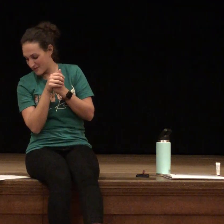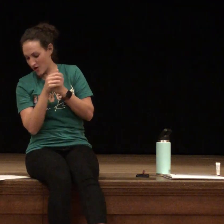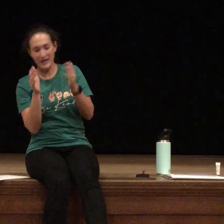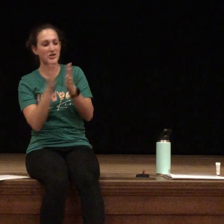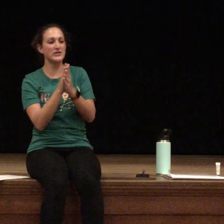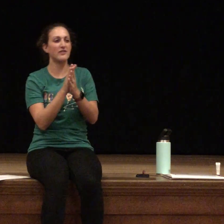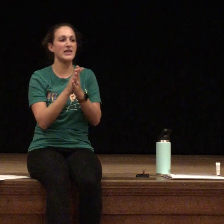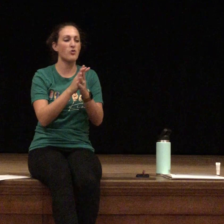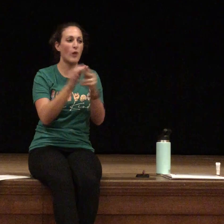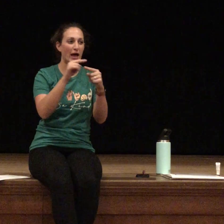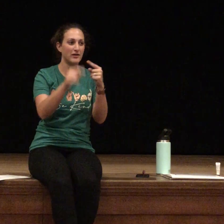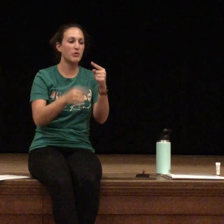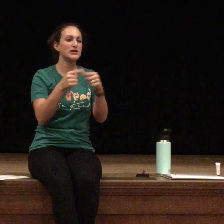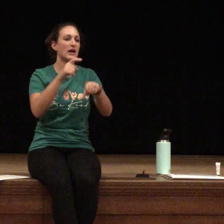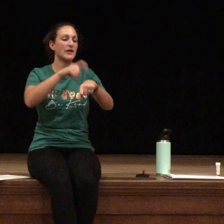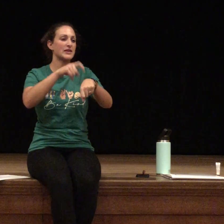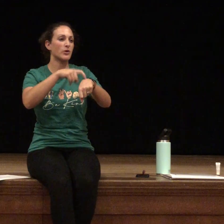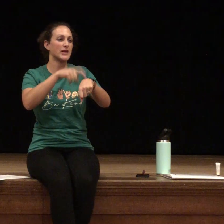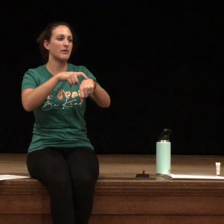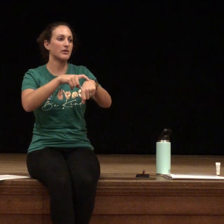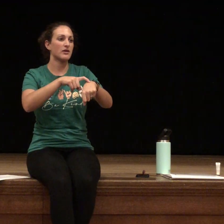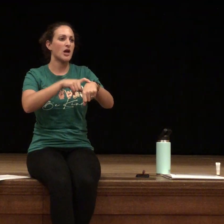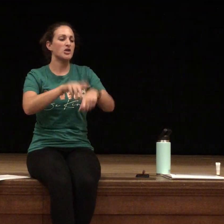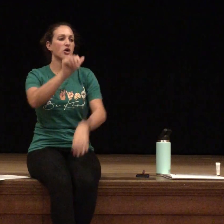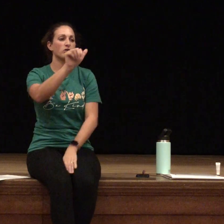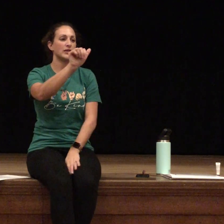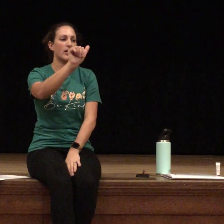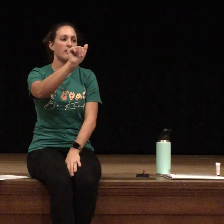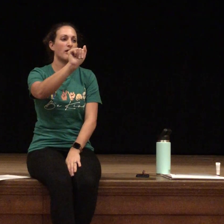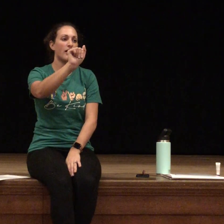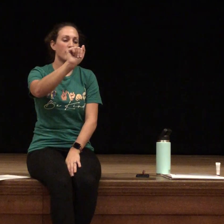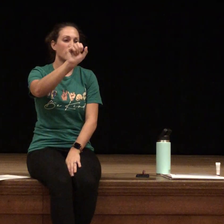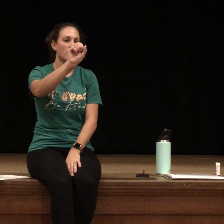Okay, so instead of saying when, most of the time they'd say what time. So it'd say